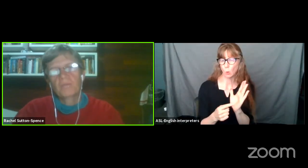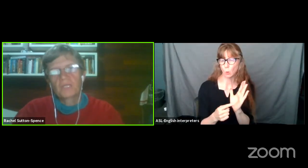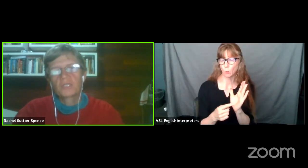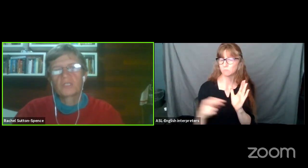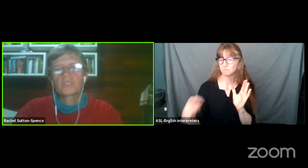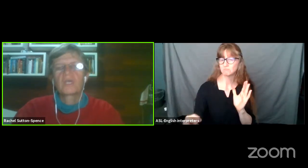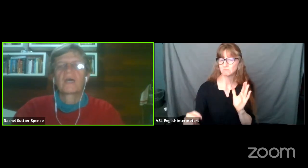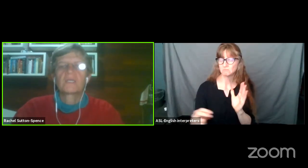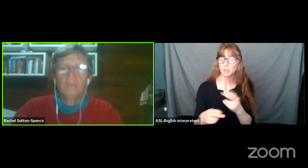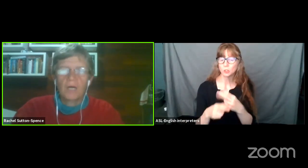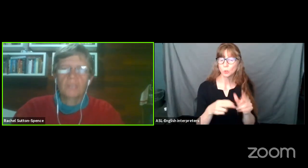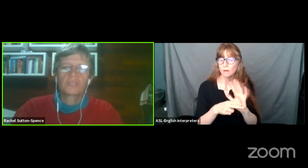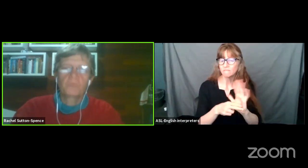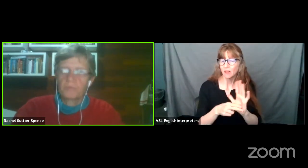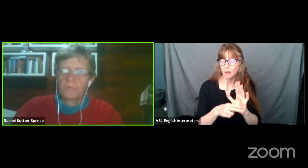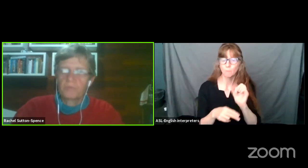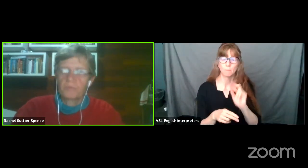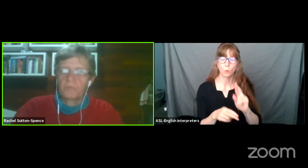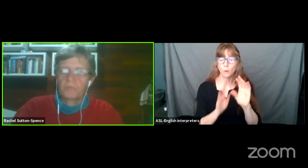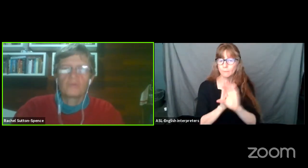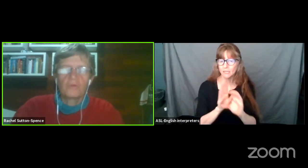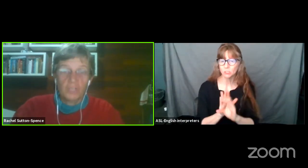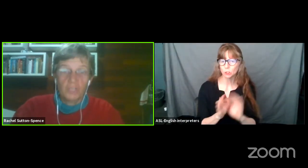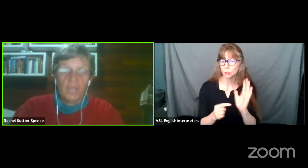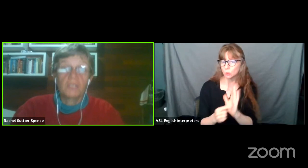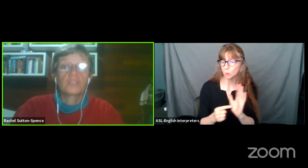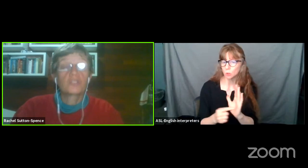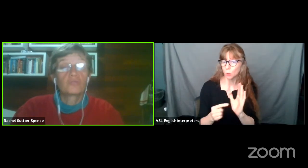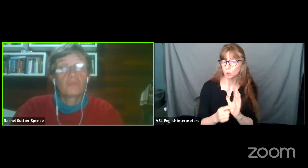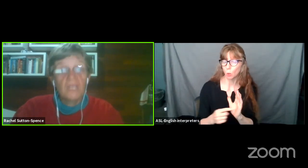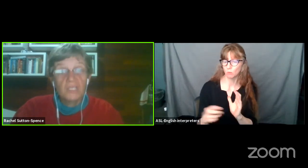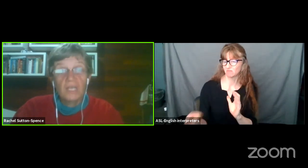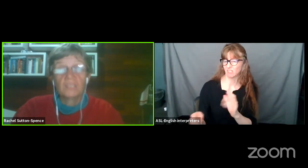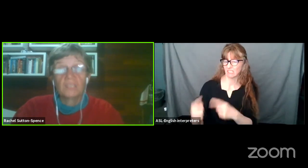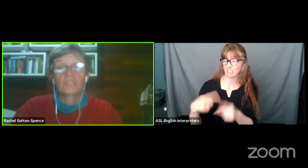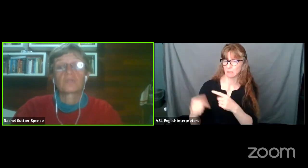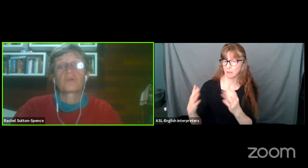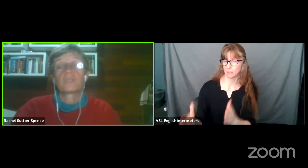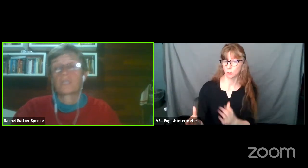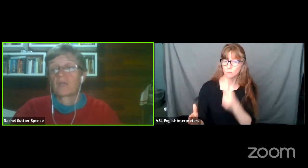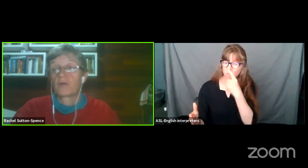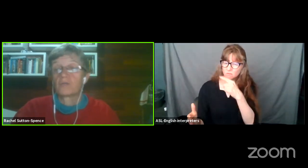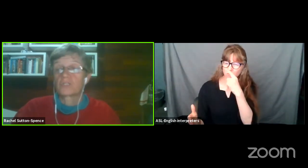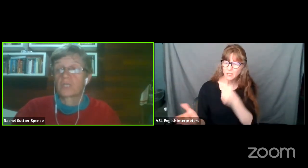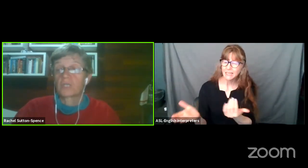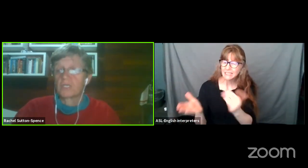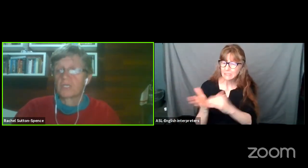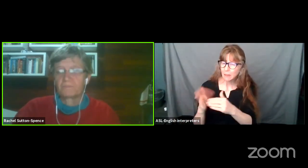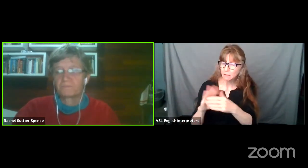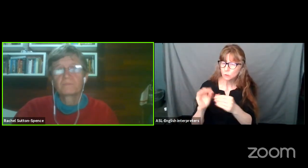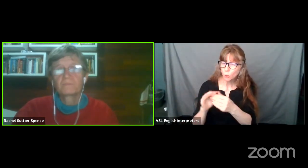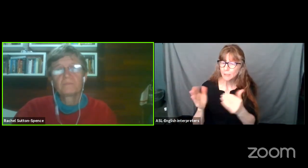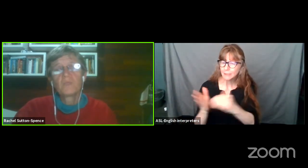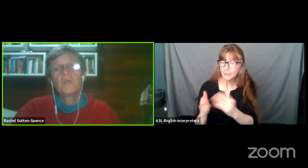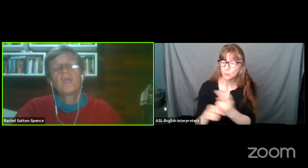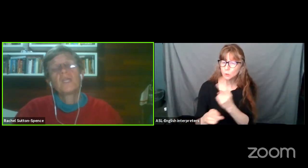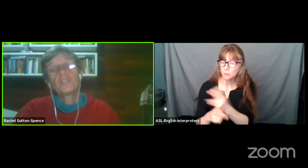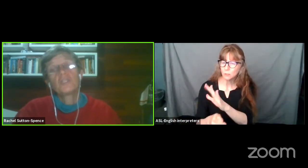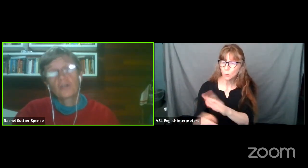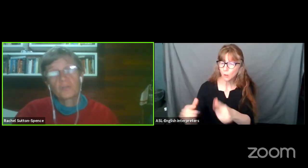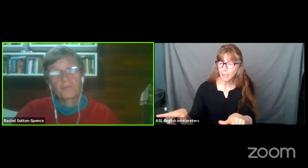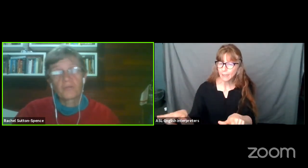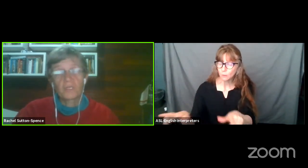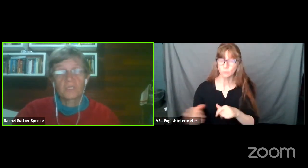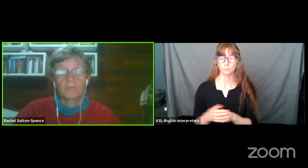some pictures and ask people to, signers, to retell these stories in their own signs.